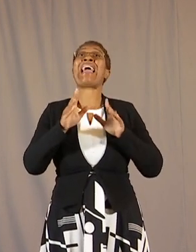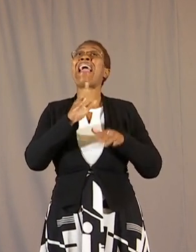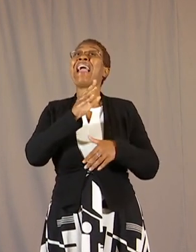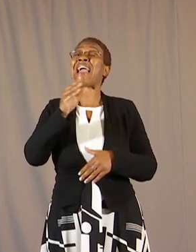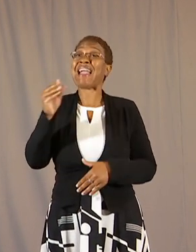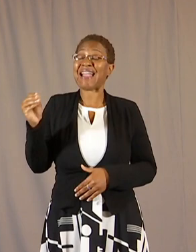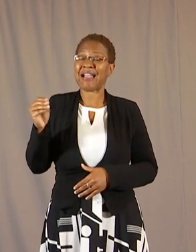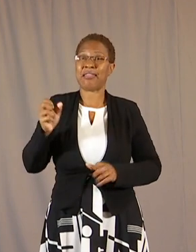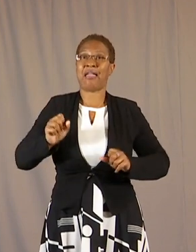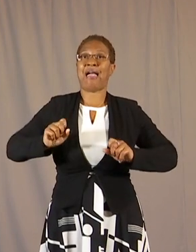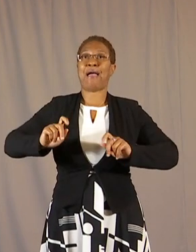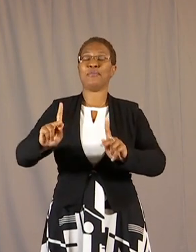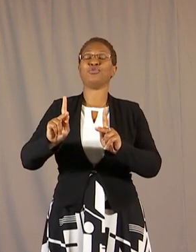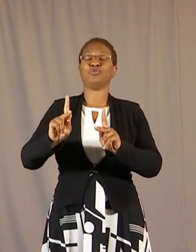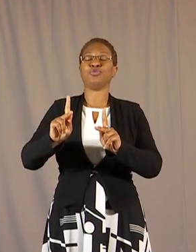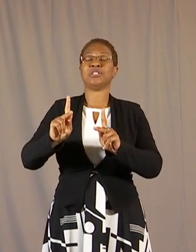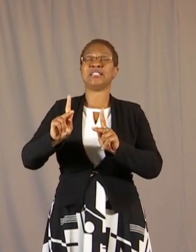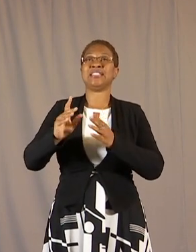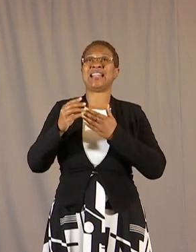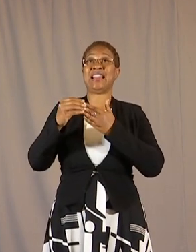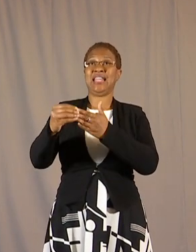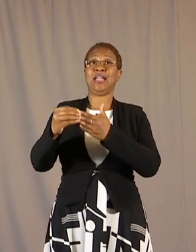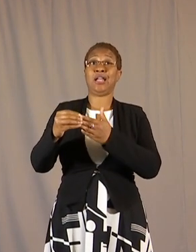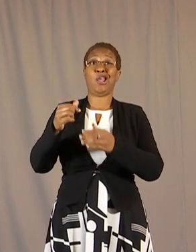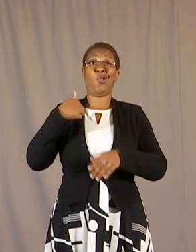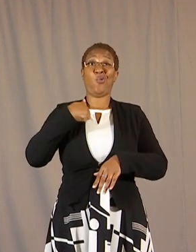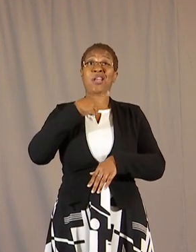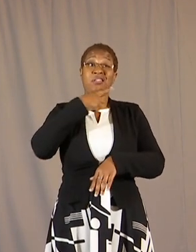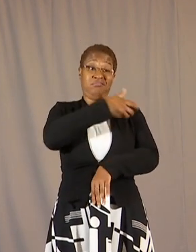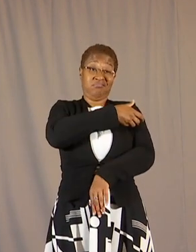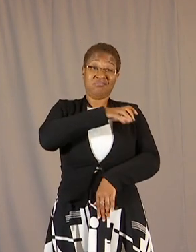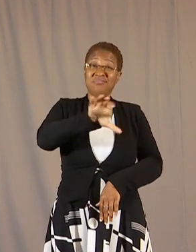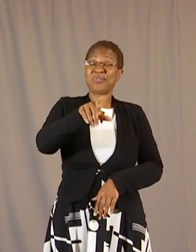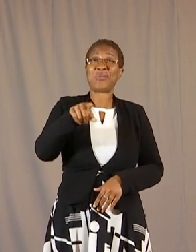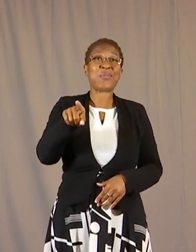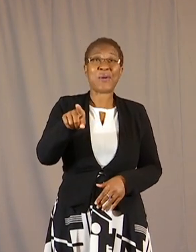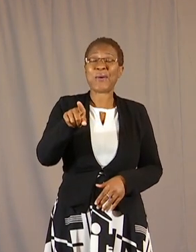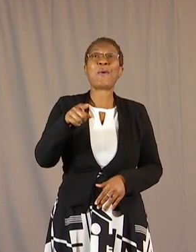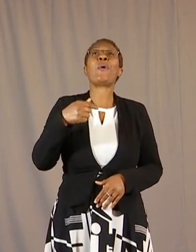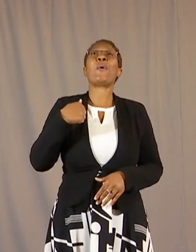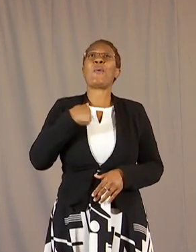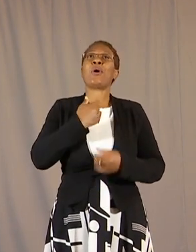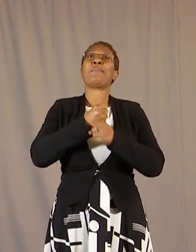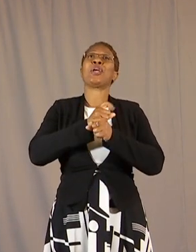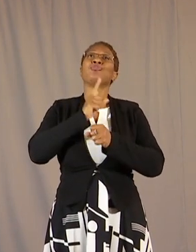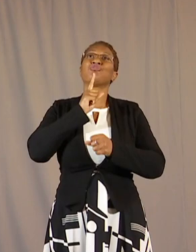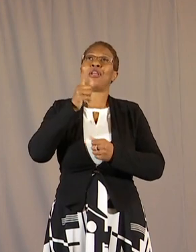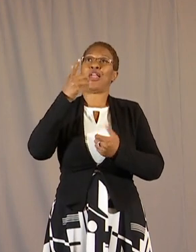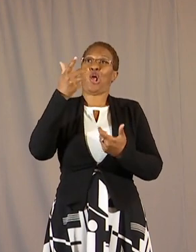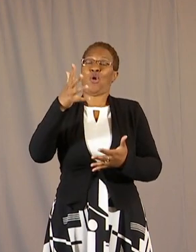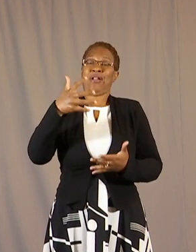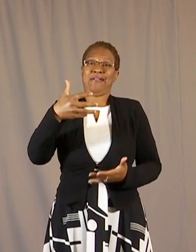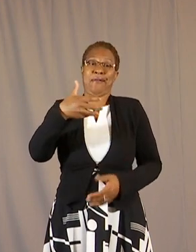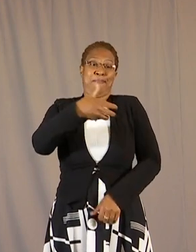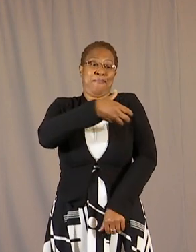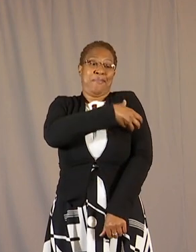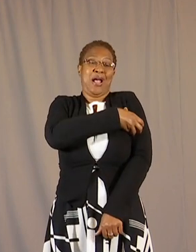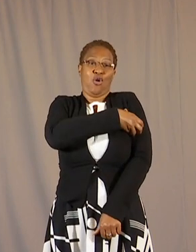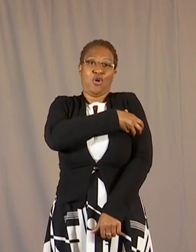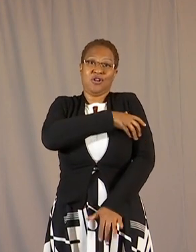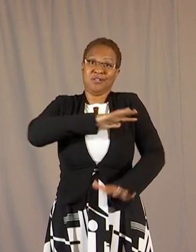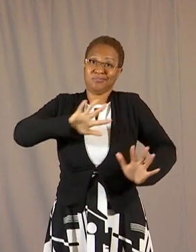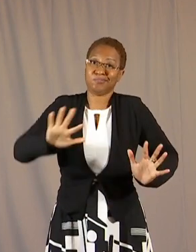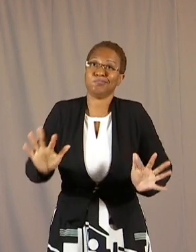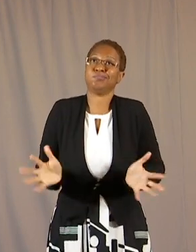that we're empowering them because they have power that has been taken away from them. It's literally giving them